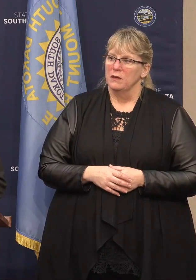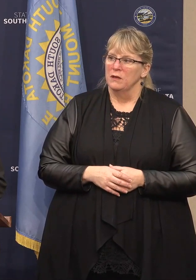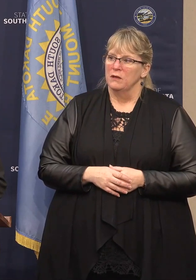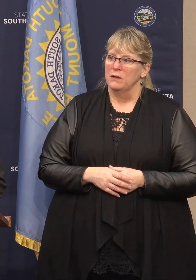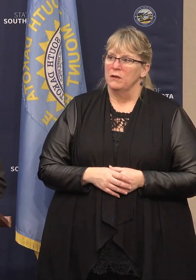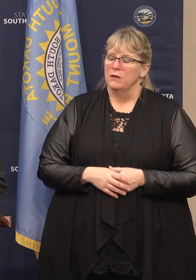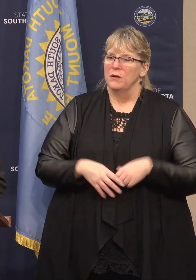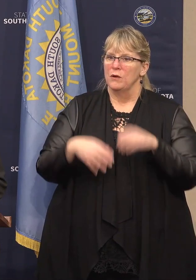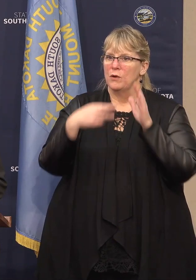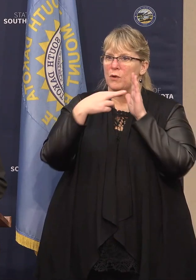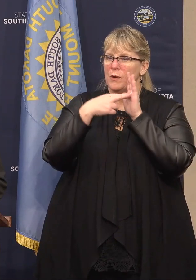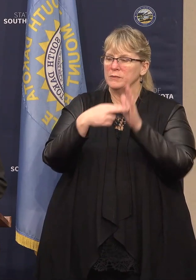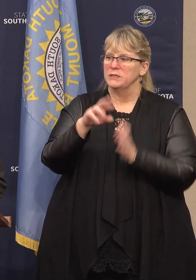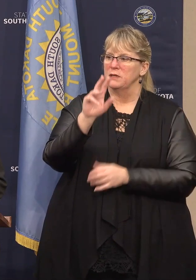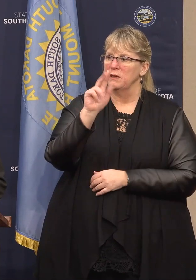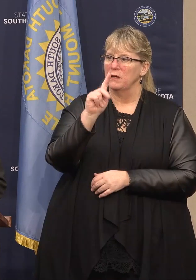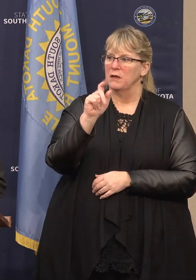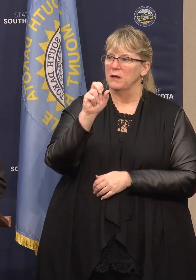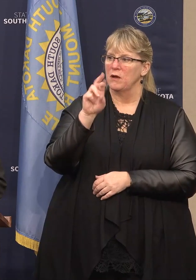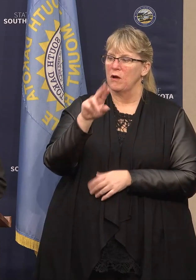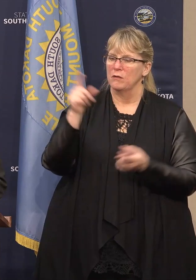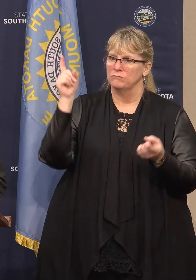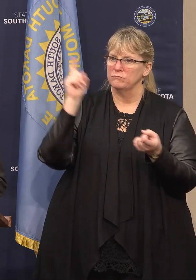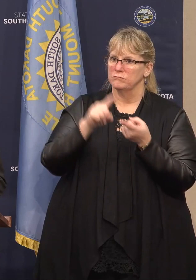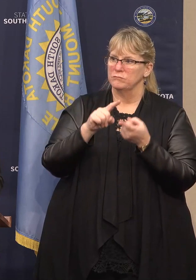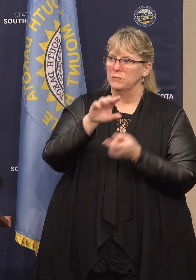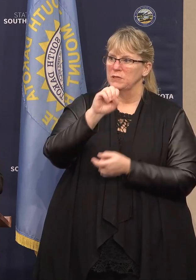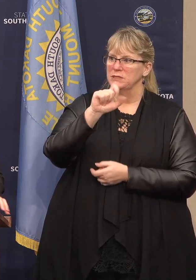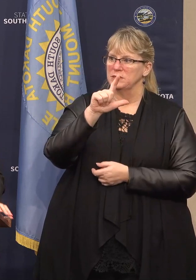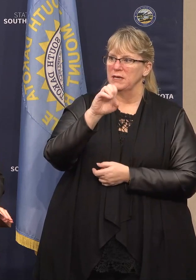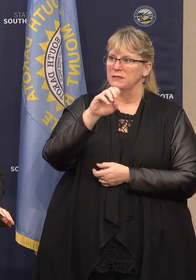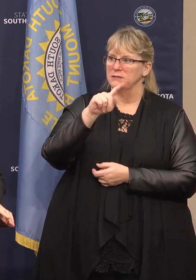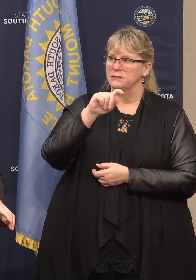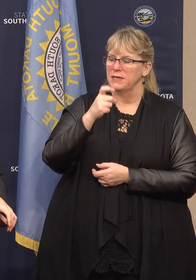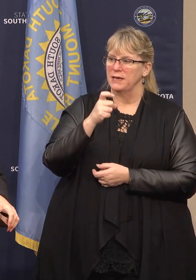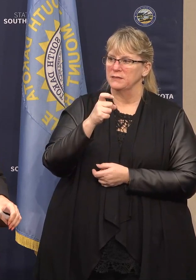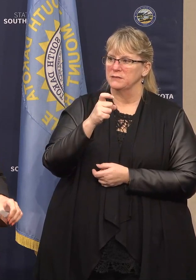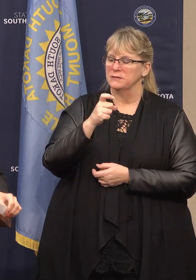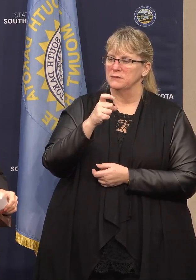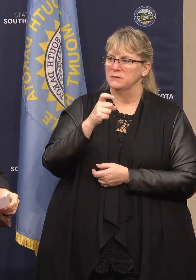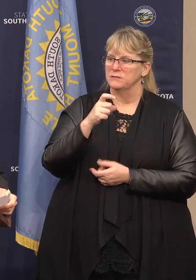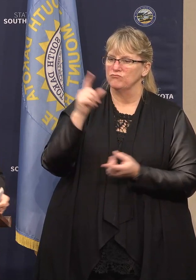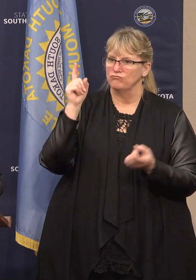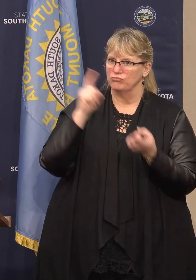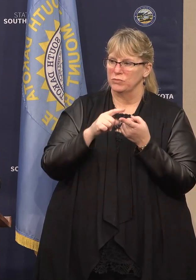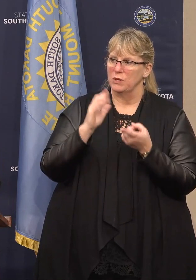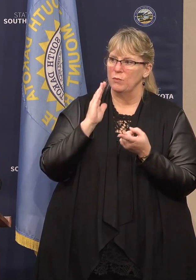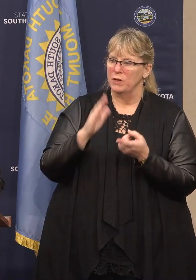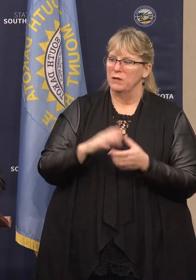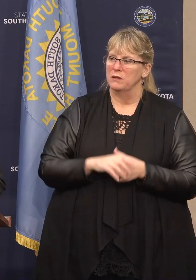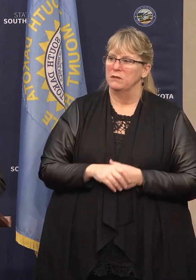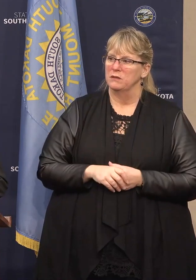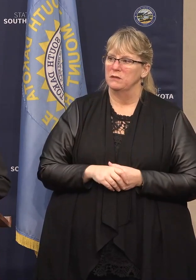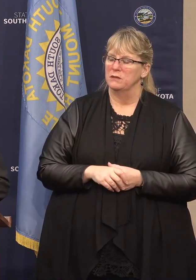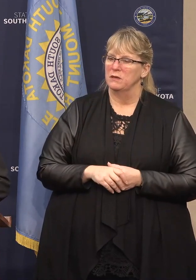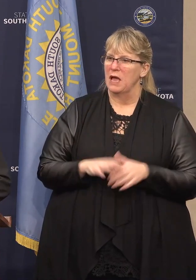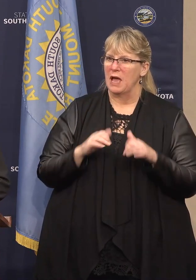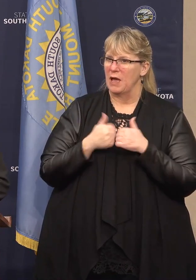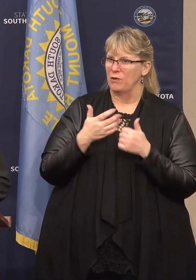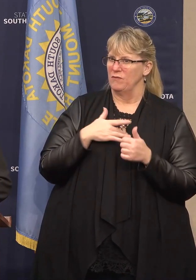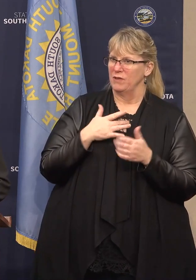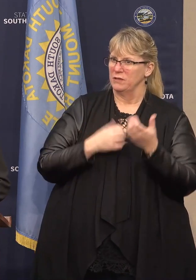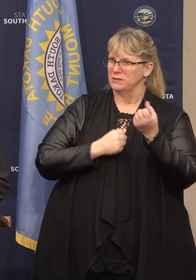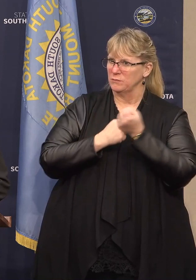Representative Carr dropped a bill that would reduce the sales tax rate from 4.5 to 4%. Where are you at on that? Do you